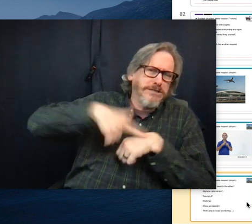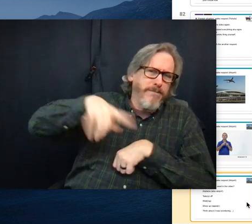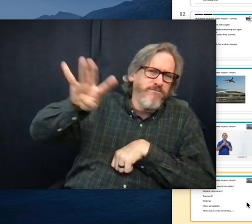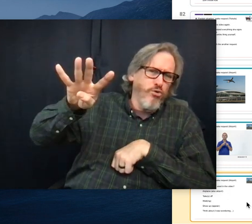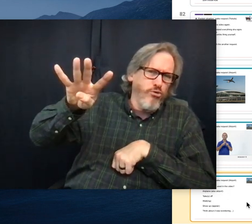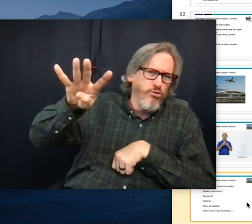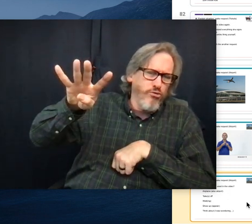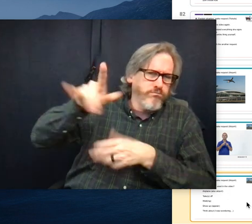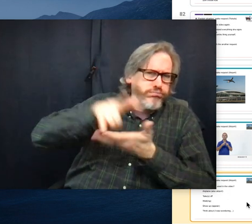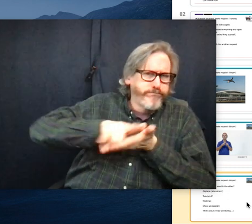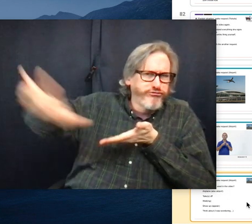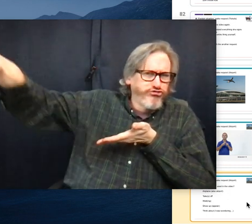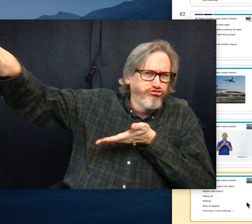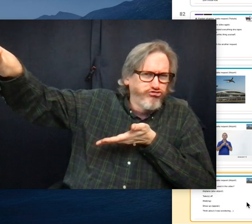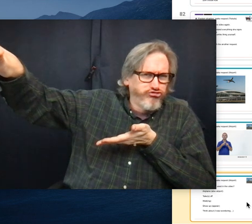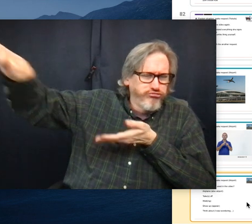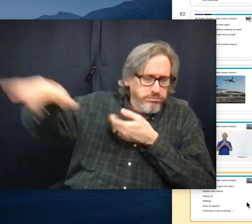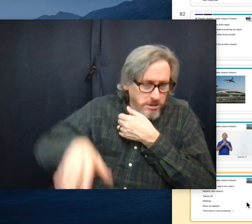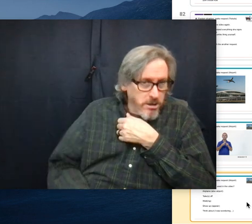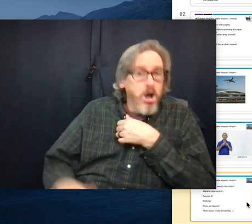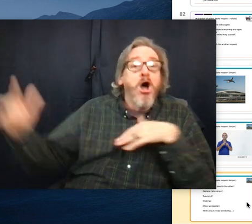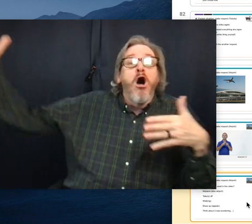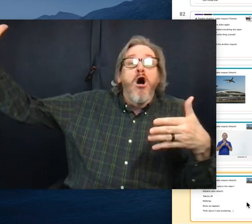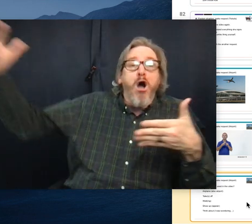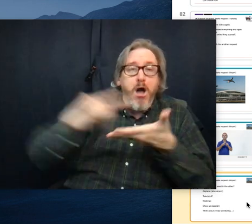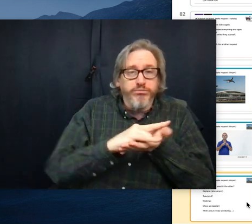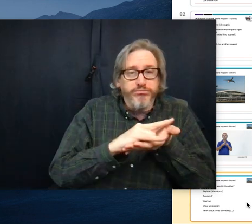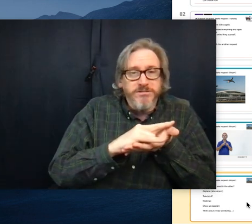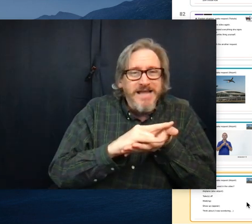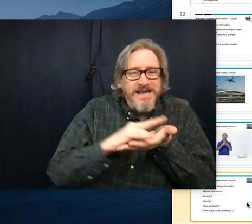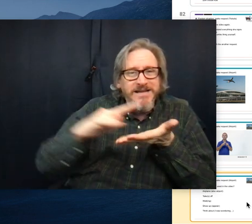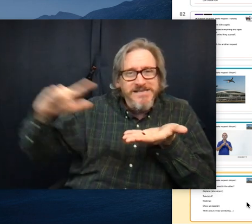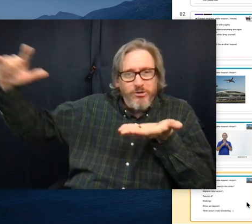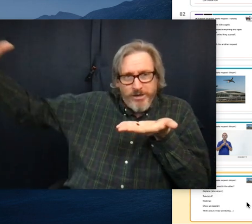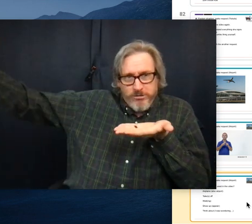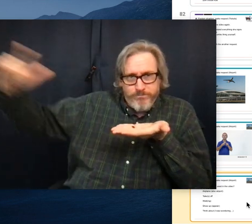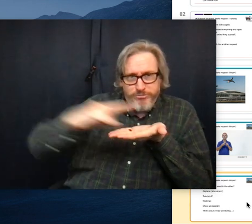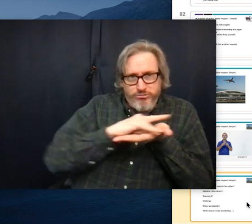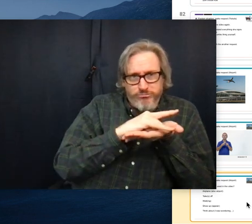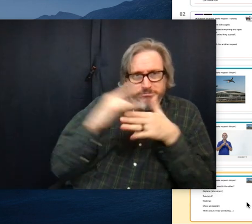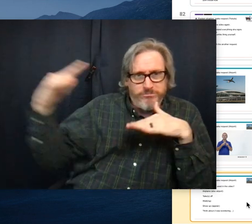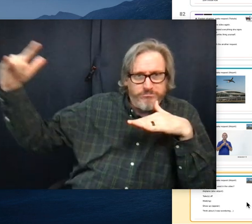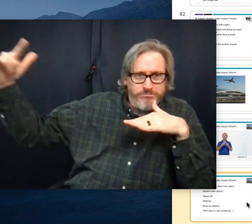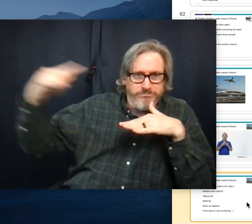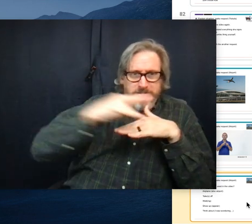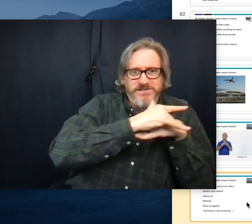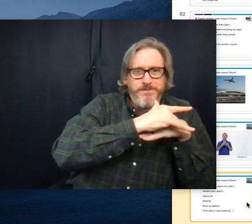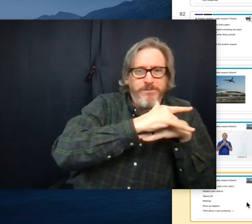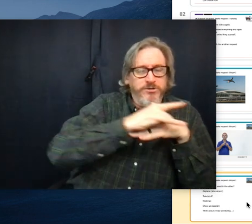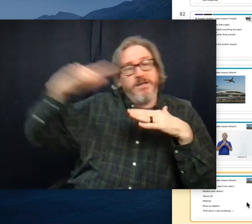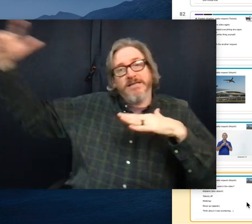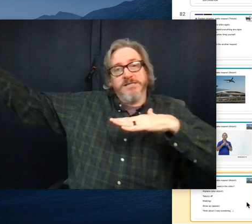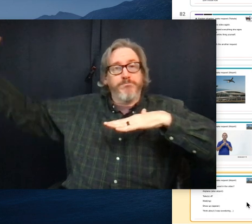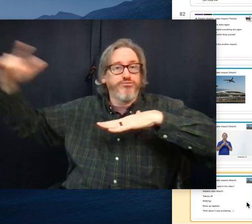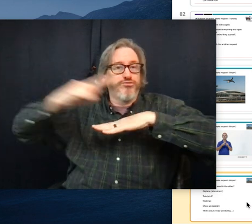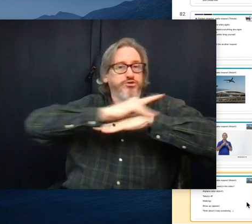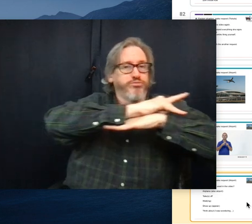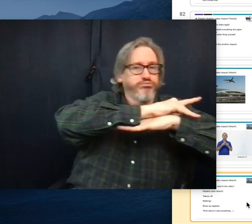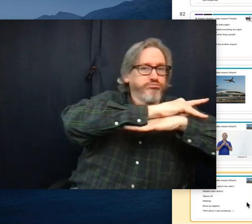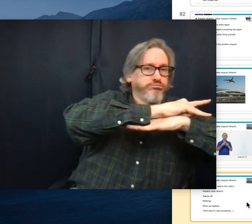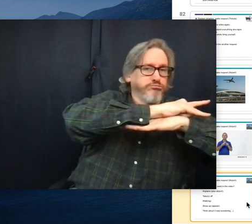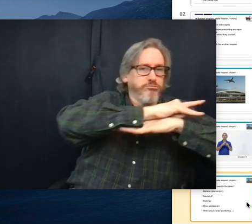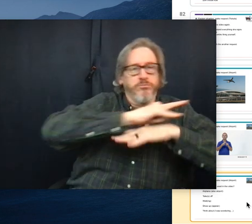with you, stick it on the back of your chair or hold it, and the conductor would come by and punch a hole in the appropriate